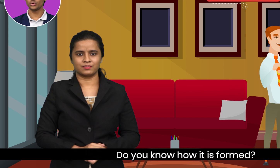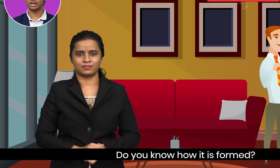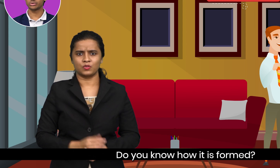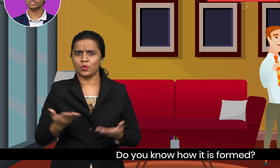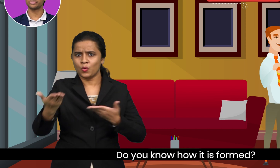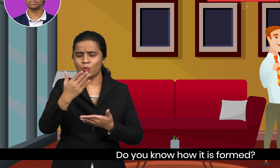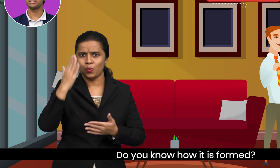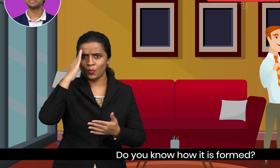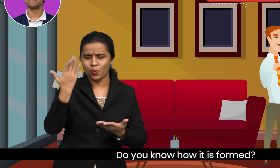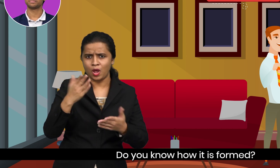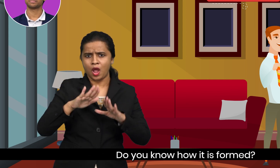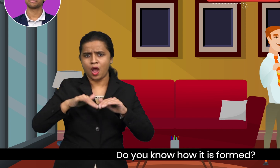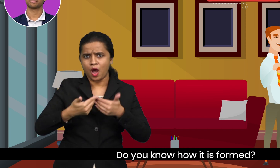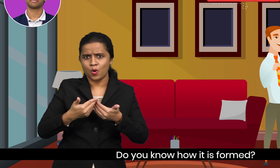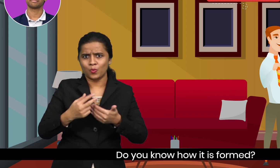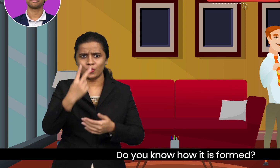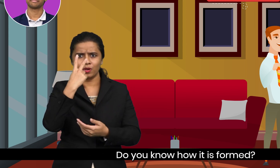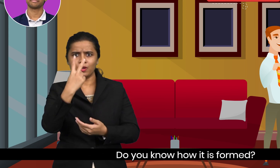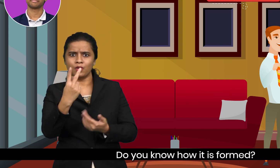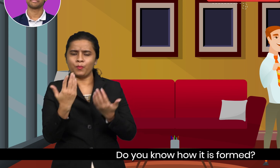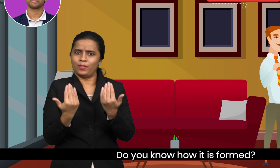Do you know how it is formed?